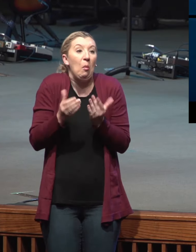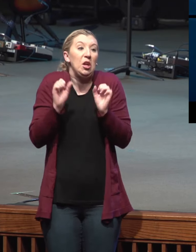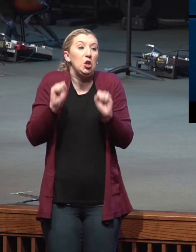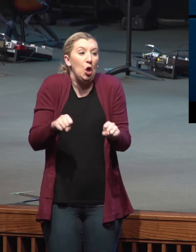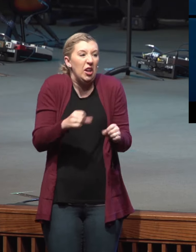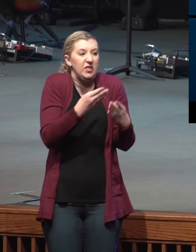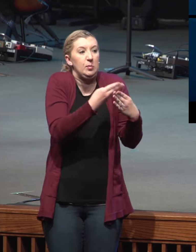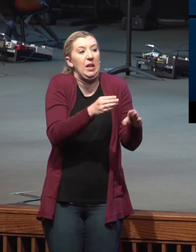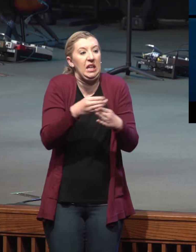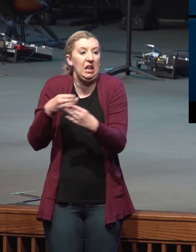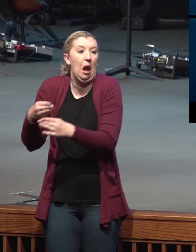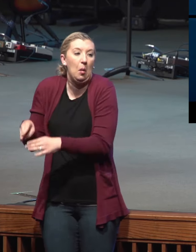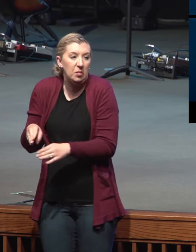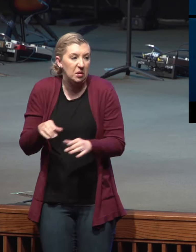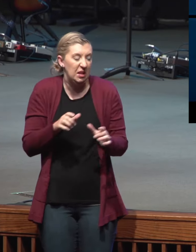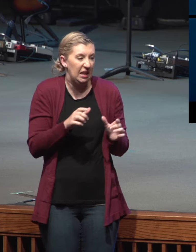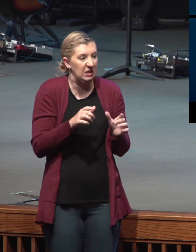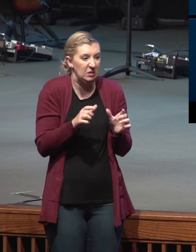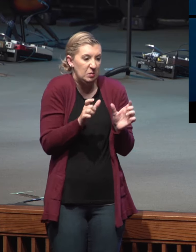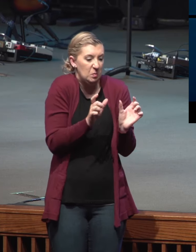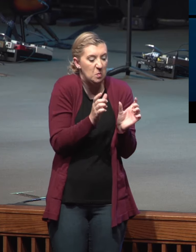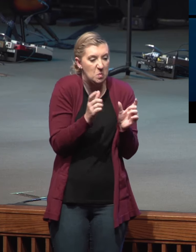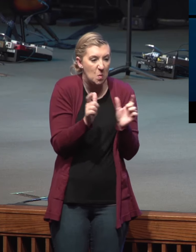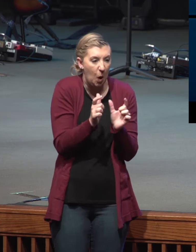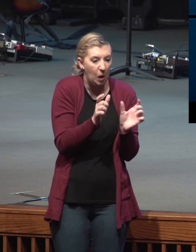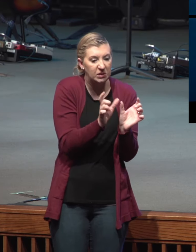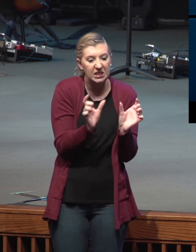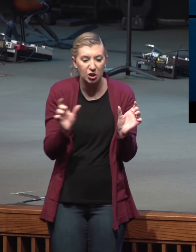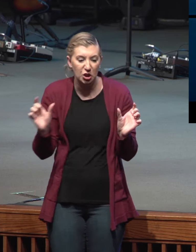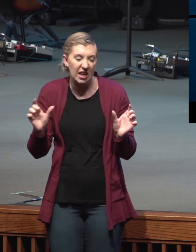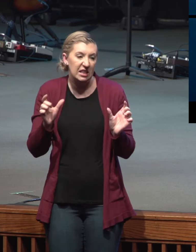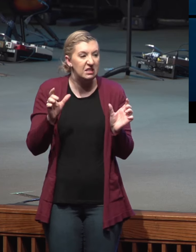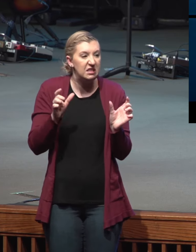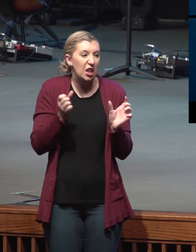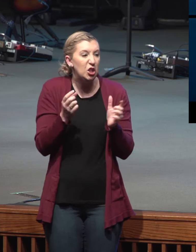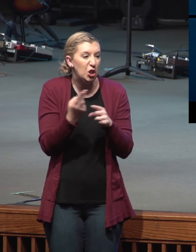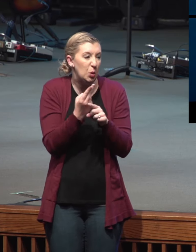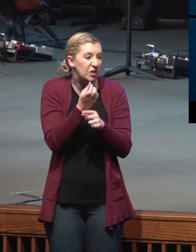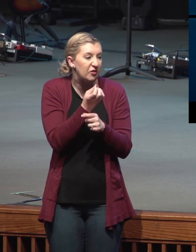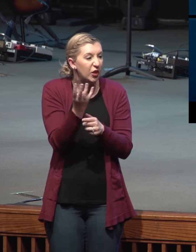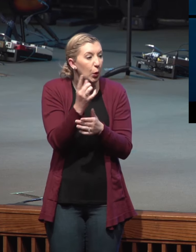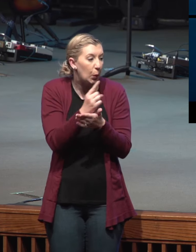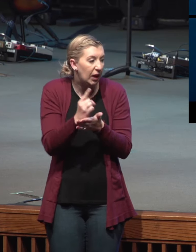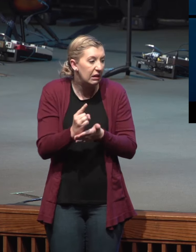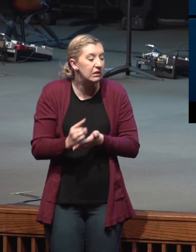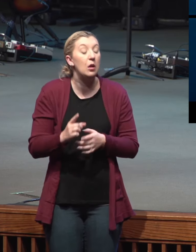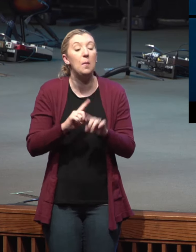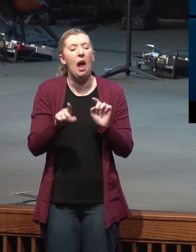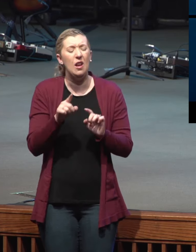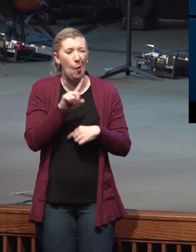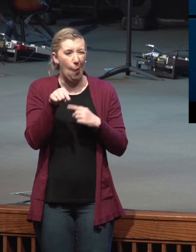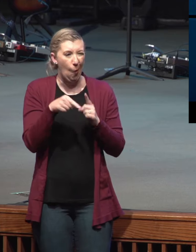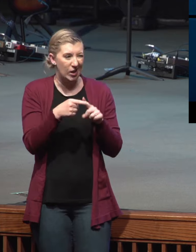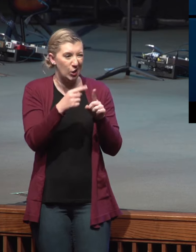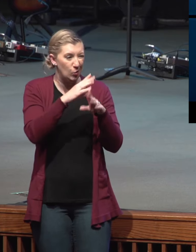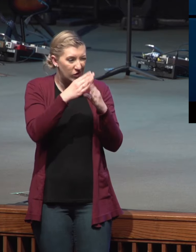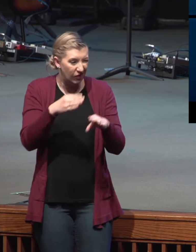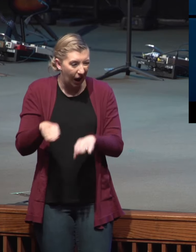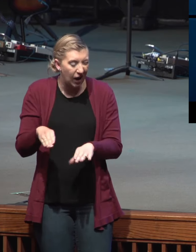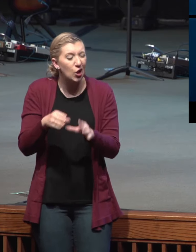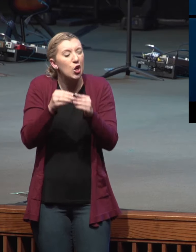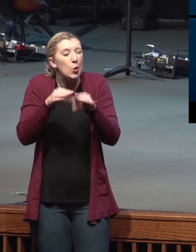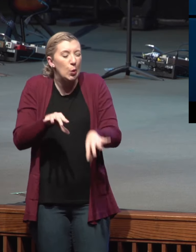split it up into smaller sections and addressed it over several weeks. But when you do that, you do